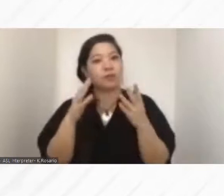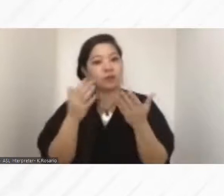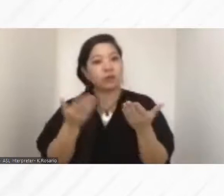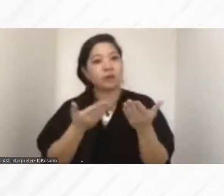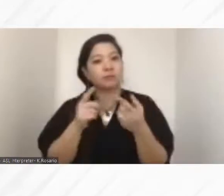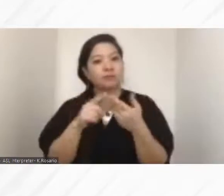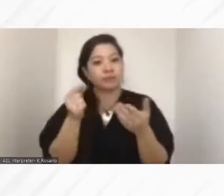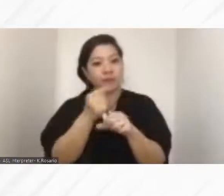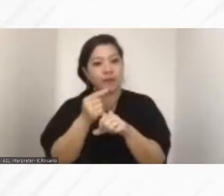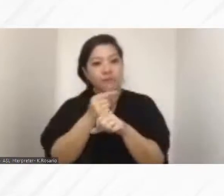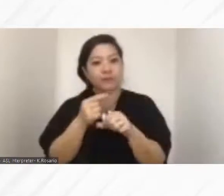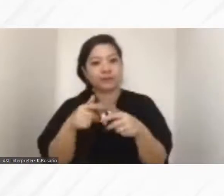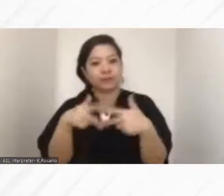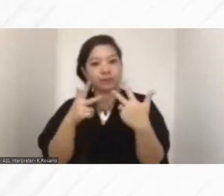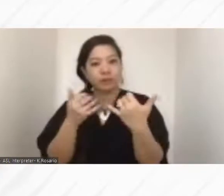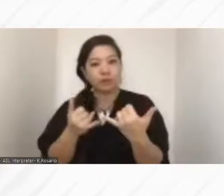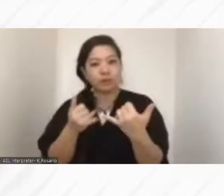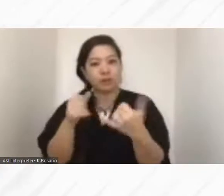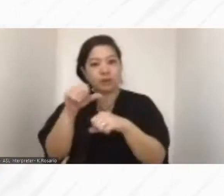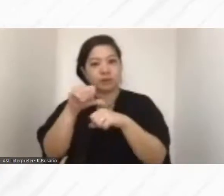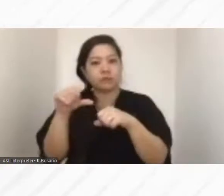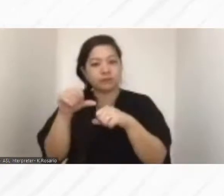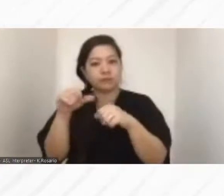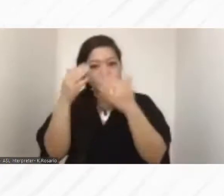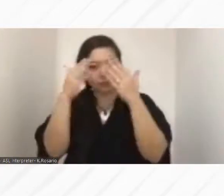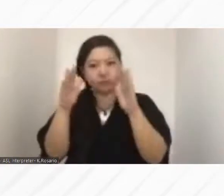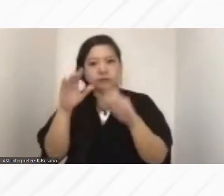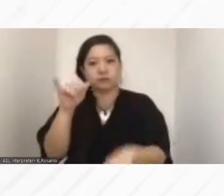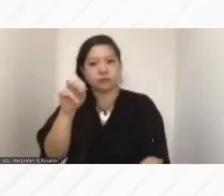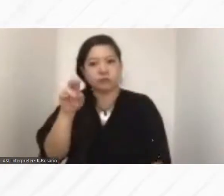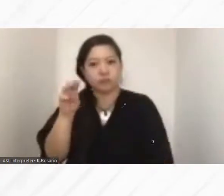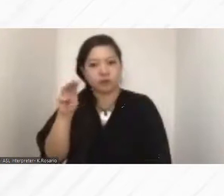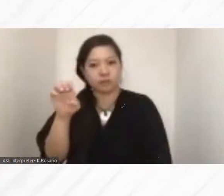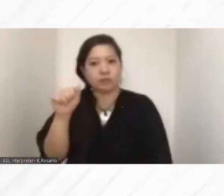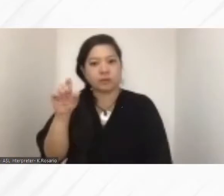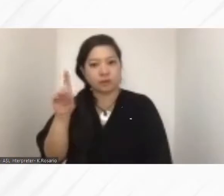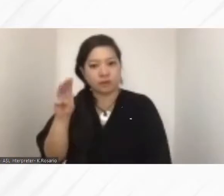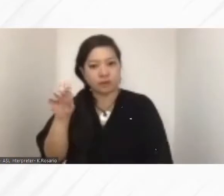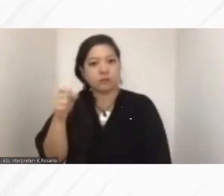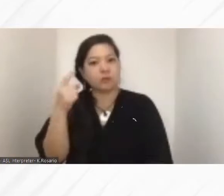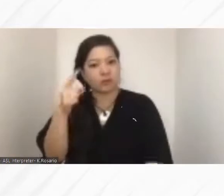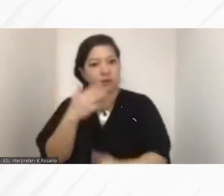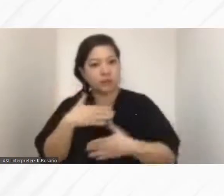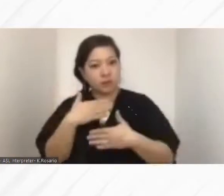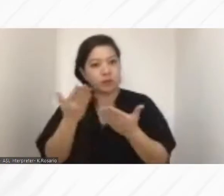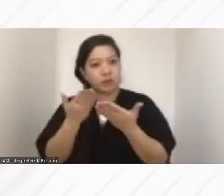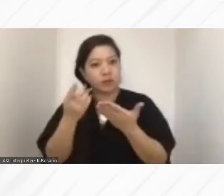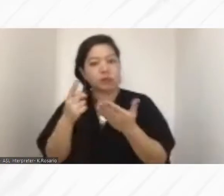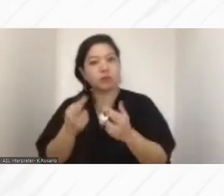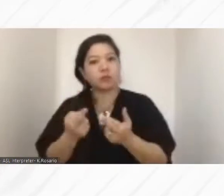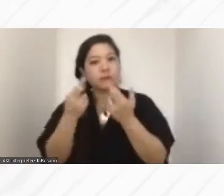Guam virtually, Surgeon General Jerome Adams. It's a pleasure for me to be here to